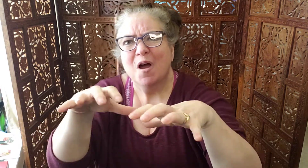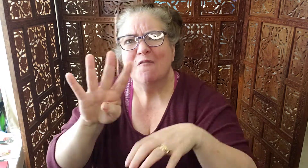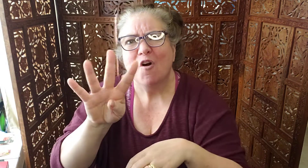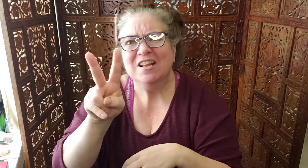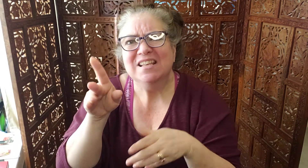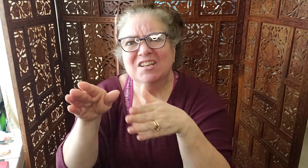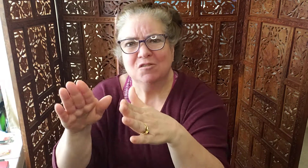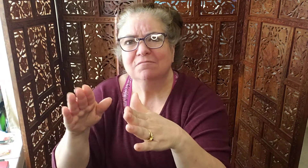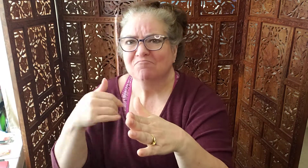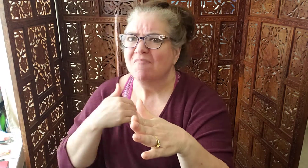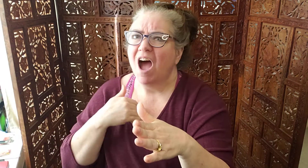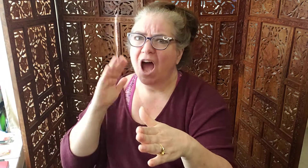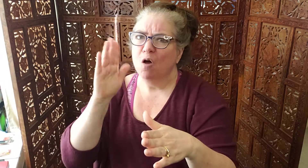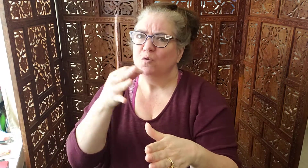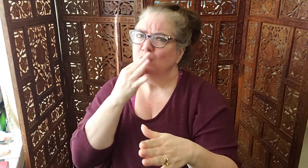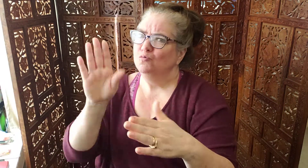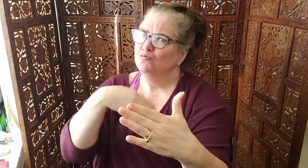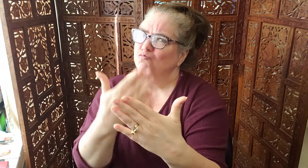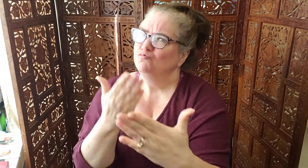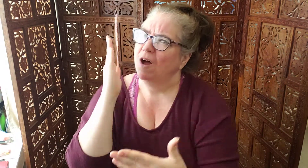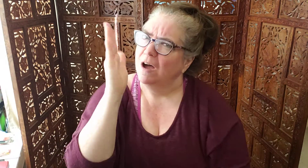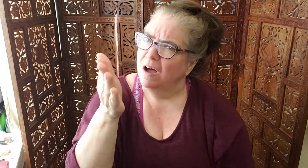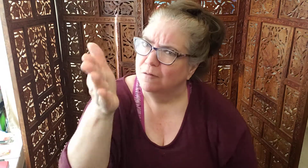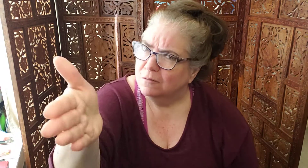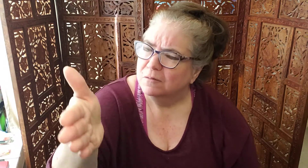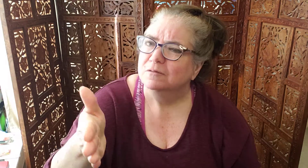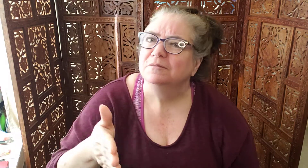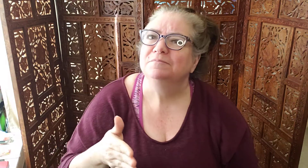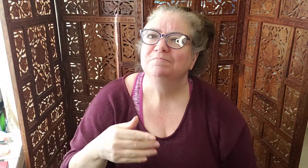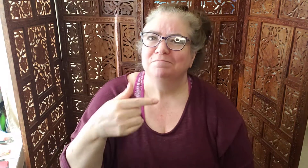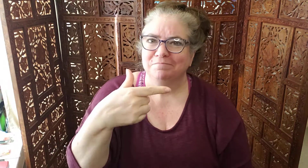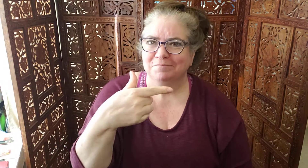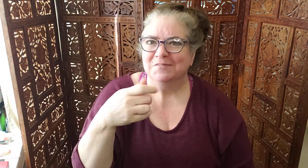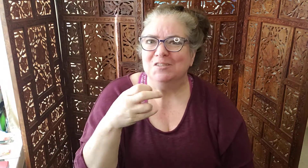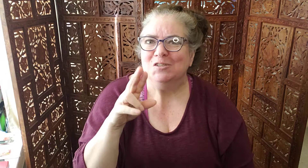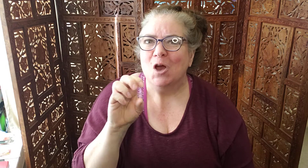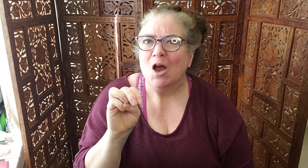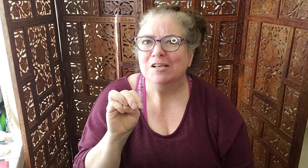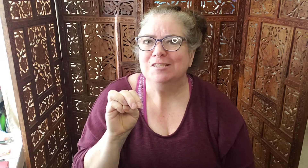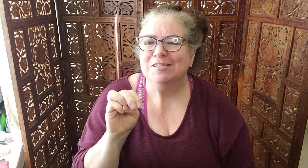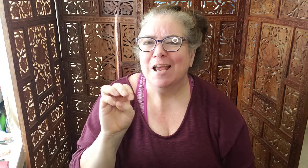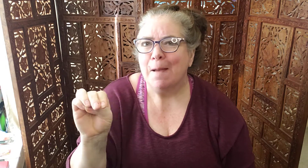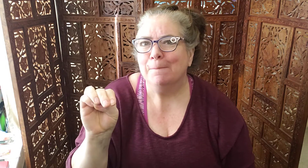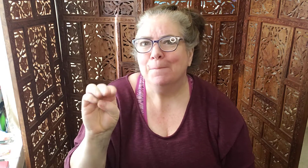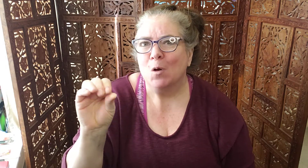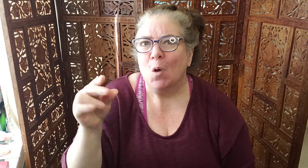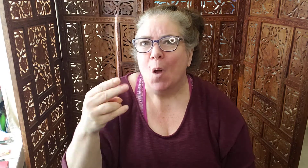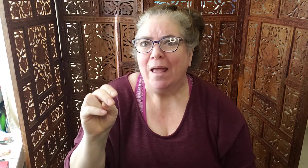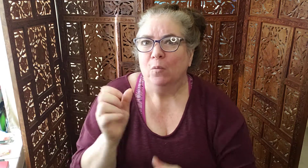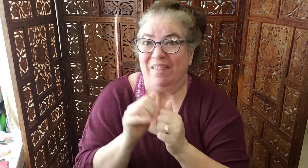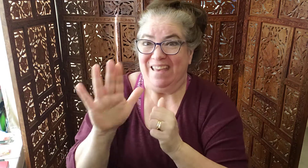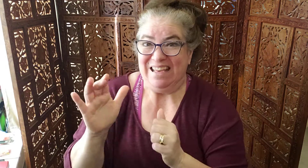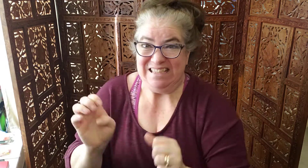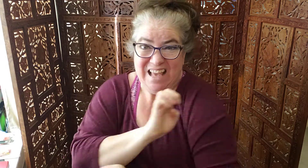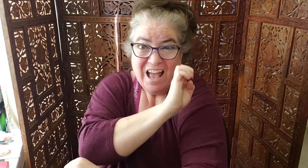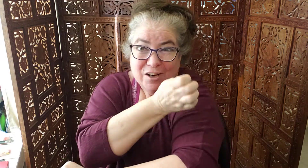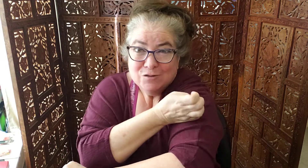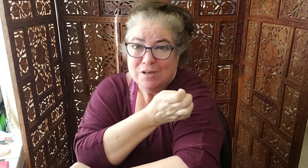will soon be there. George M. Cohan, with his energy, was the most incredible performer to get on a stage.